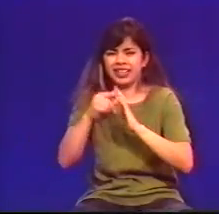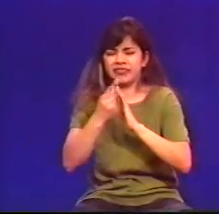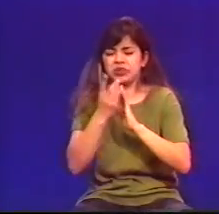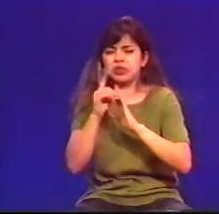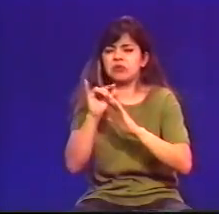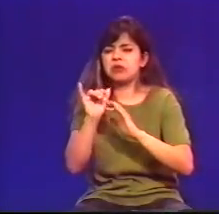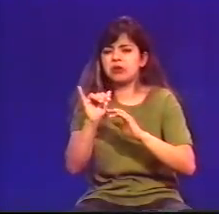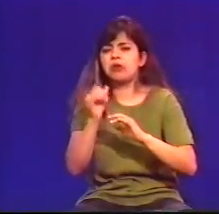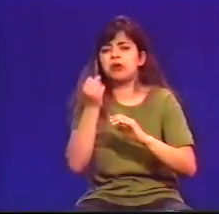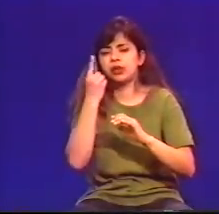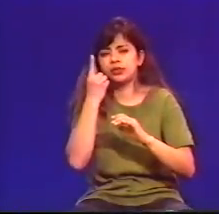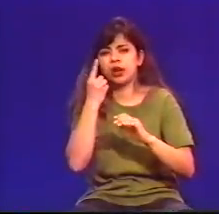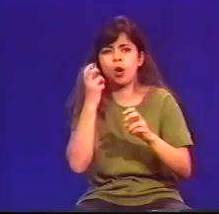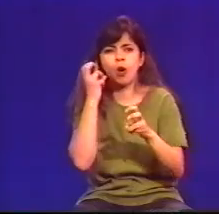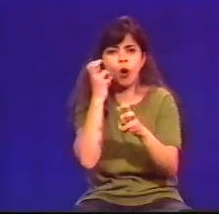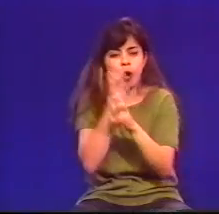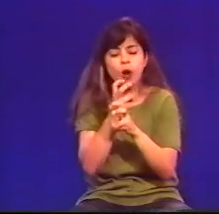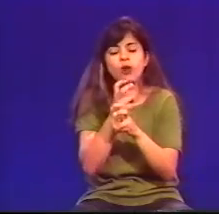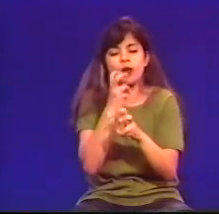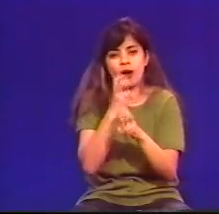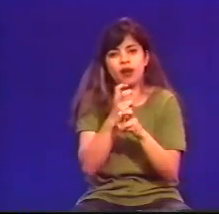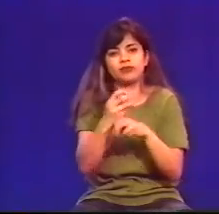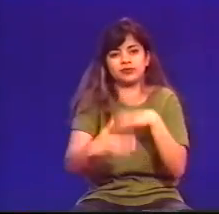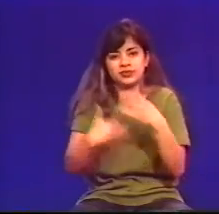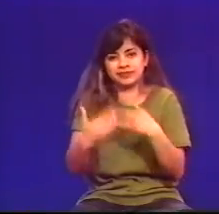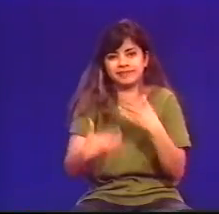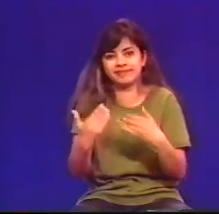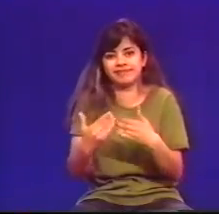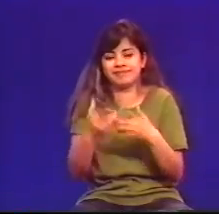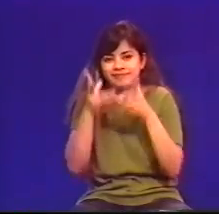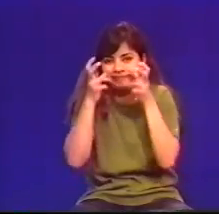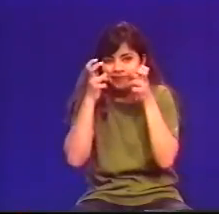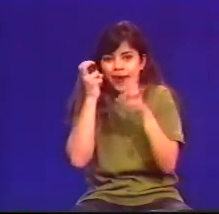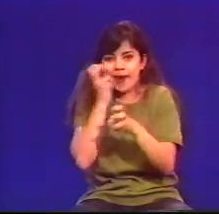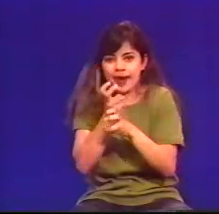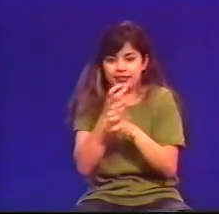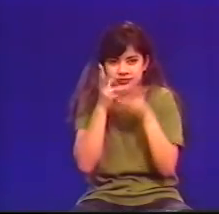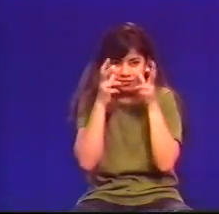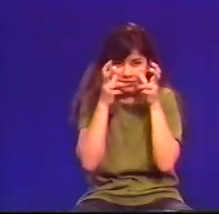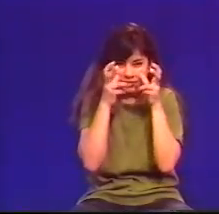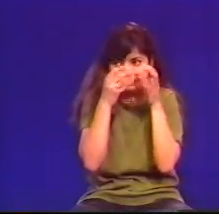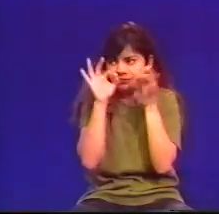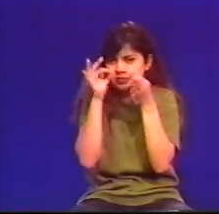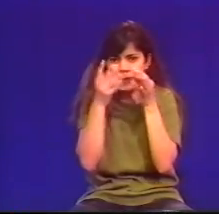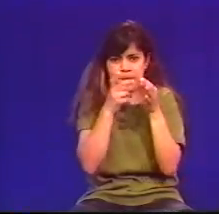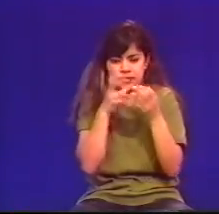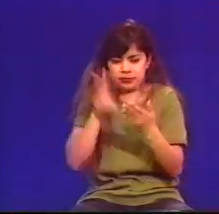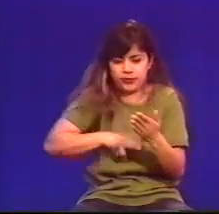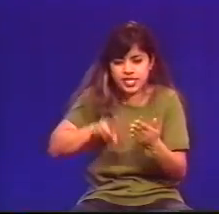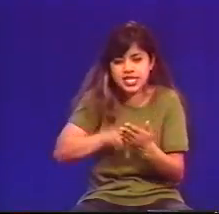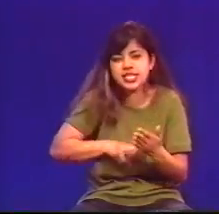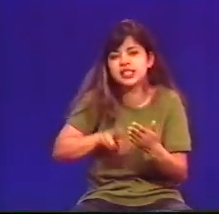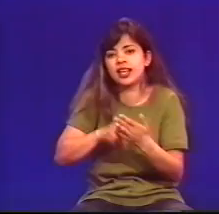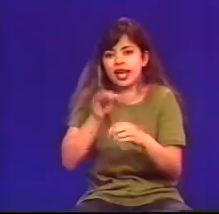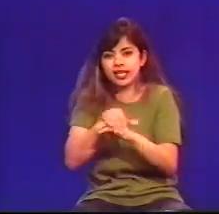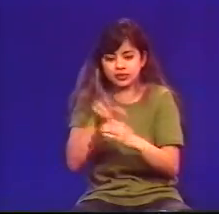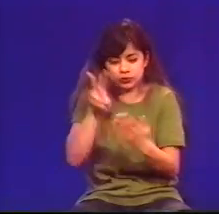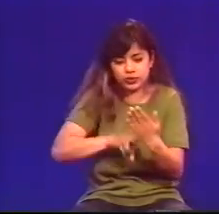speaking for themselves or if they were conveying something that someone else had said. Of course, I was also trying to take in